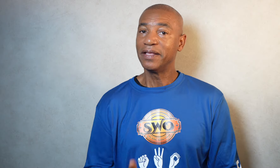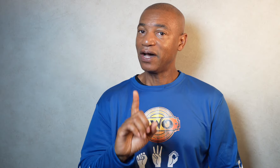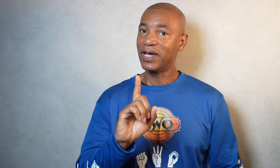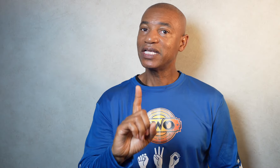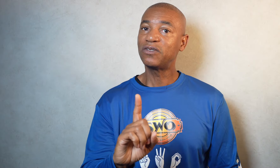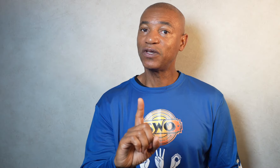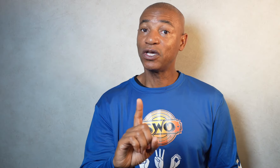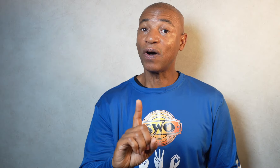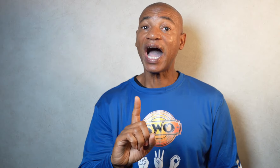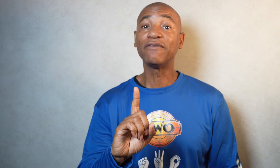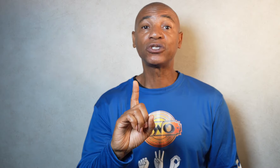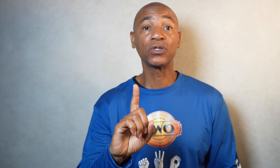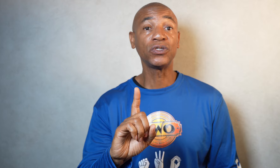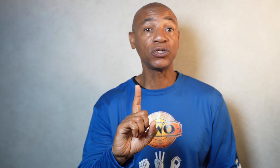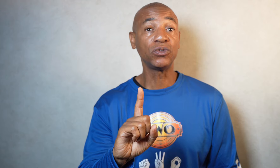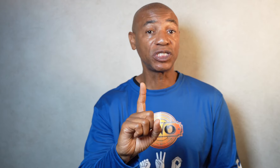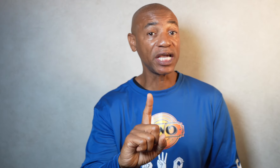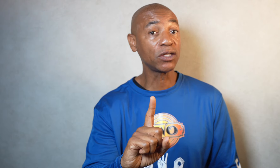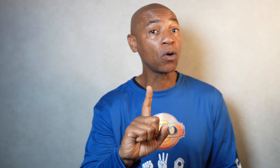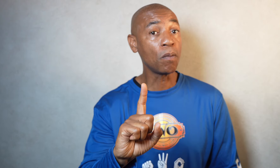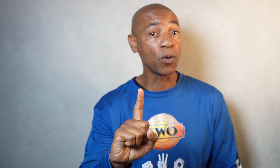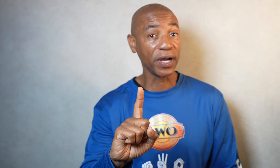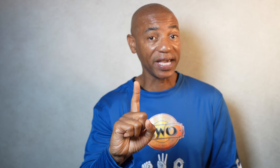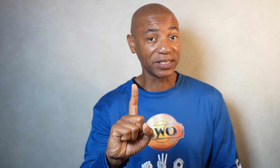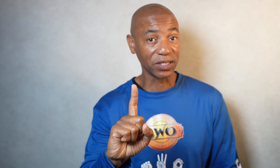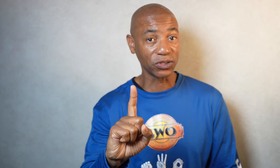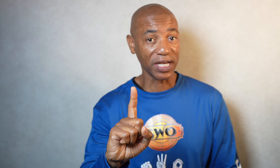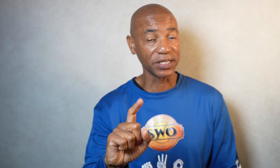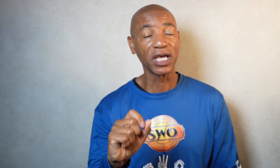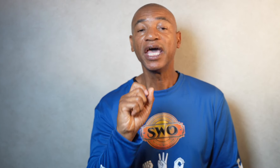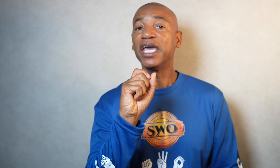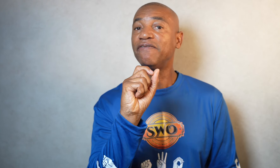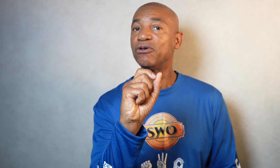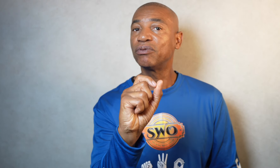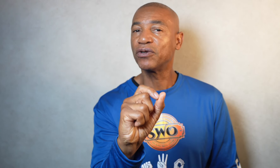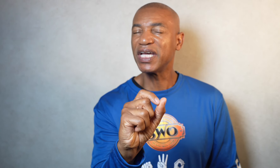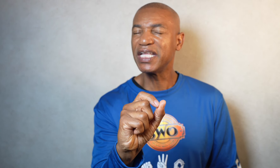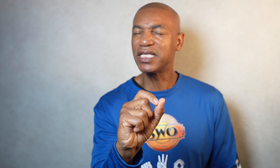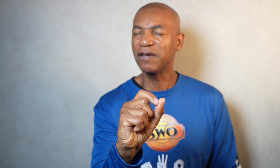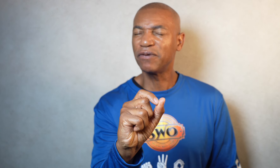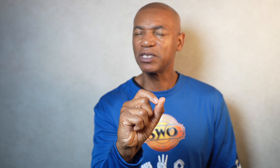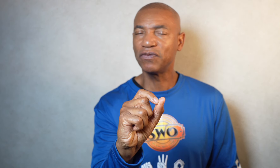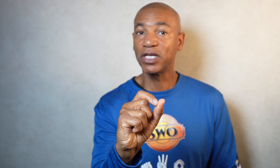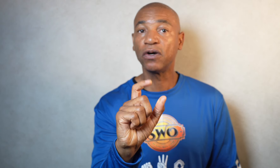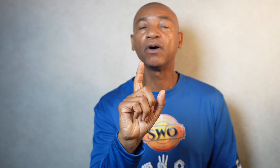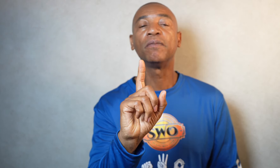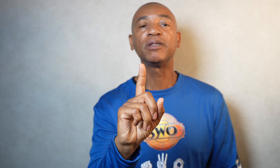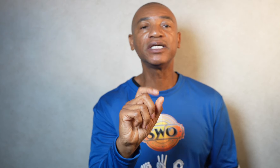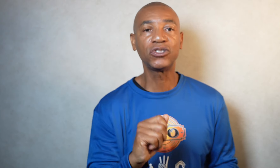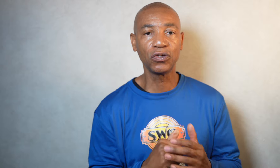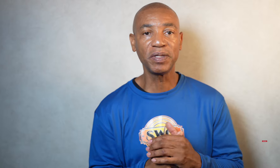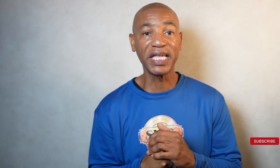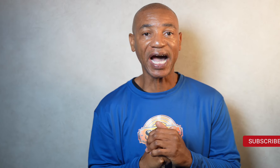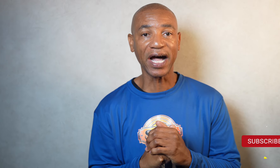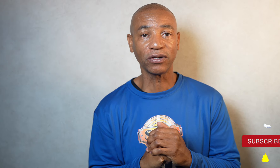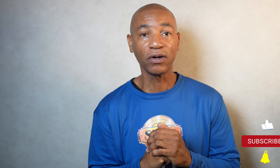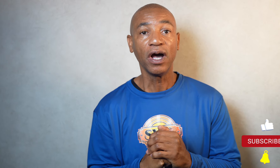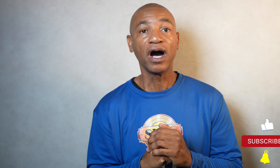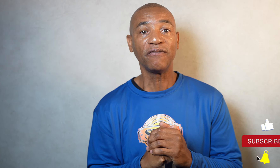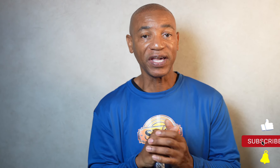Now in this video, I've shown you 10 or more ASL signs. If you learned anything from this video, please do me the honor of hitting